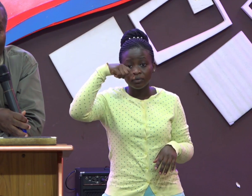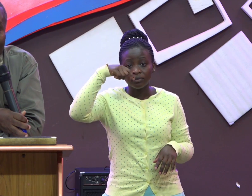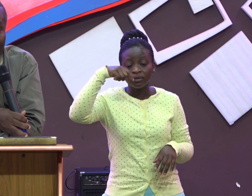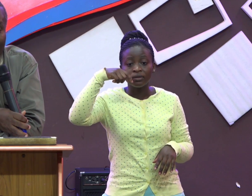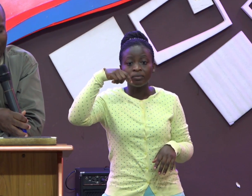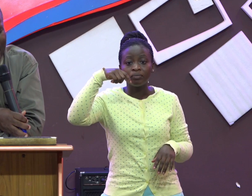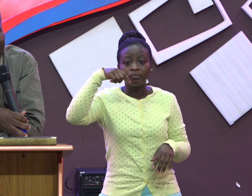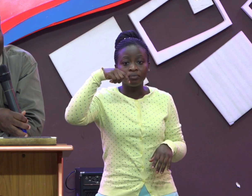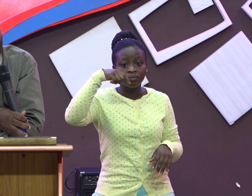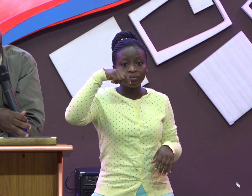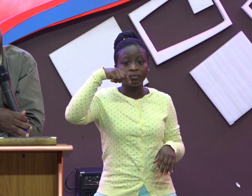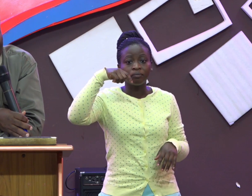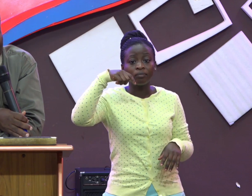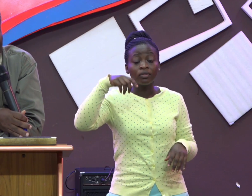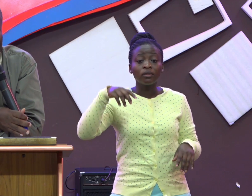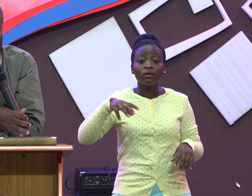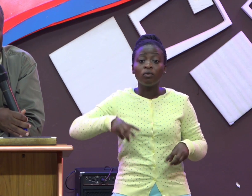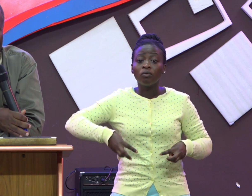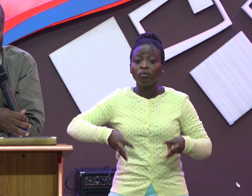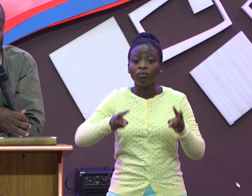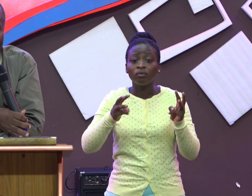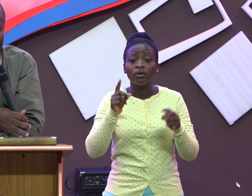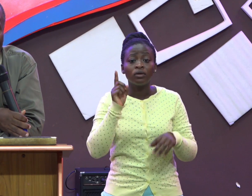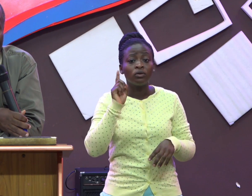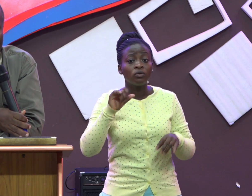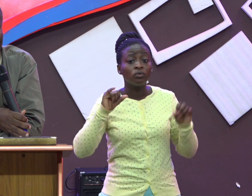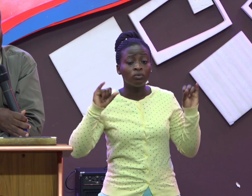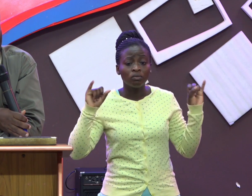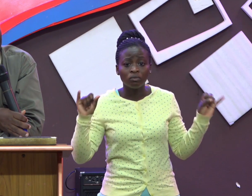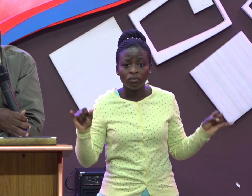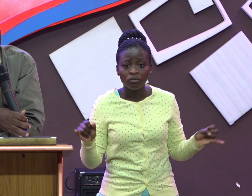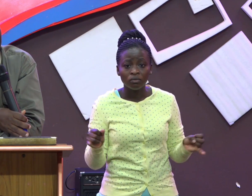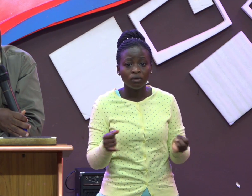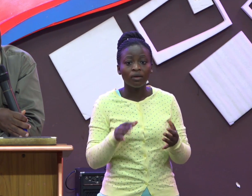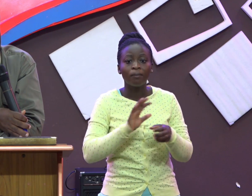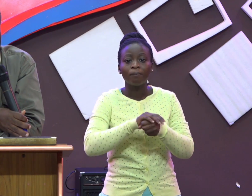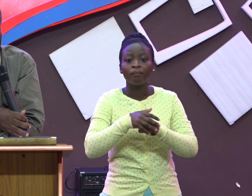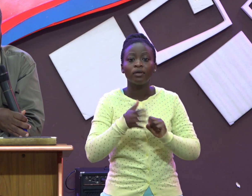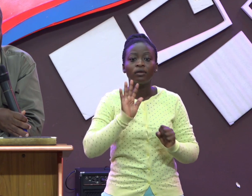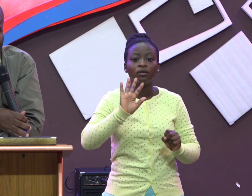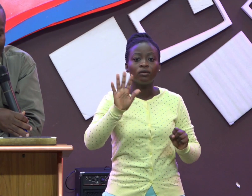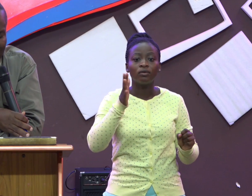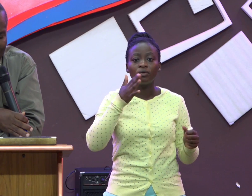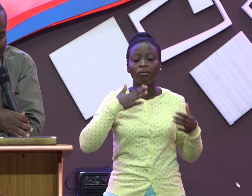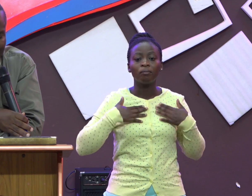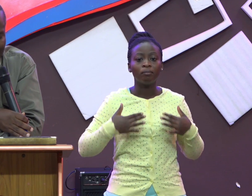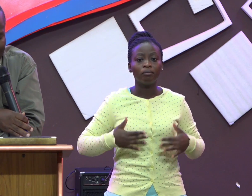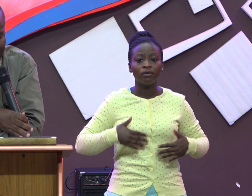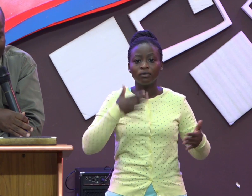be educated, just like you struggle to take care of the body, that's the way you